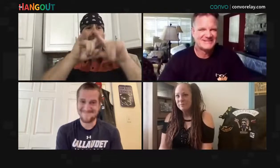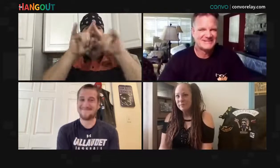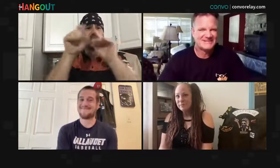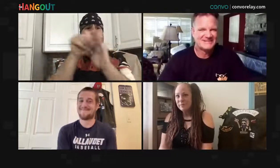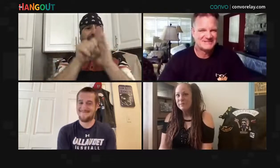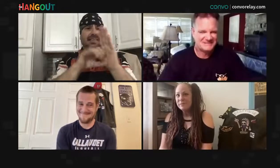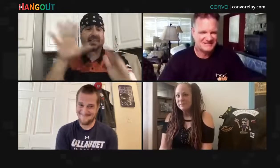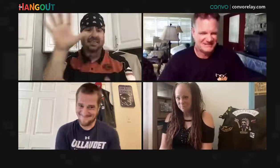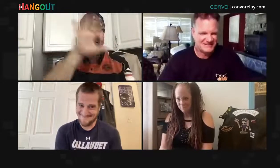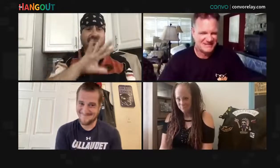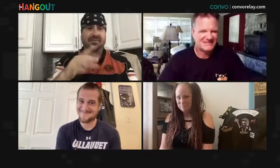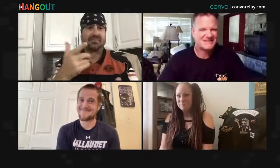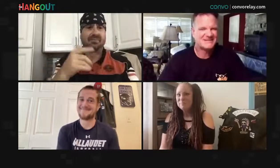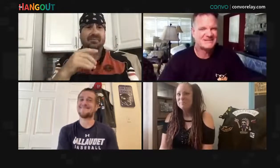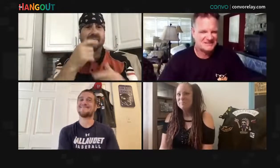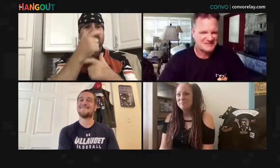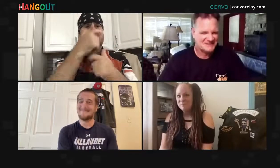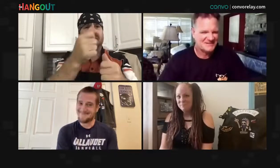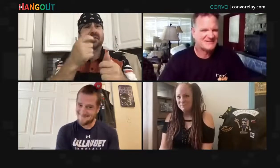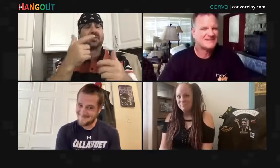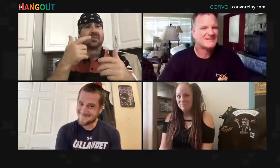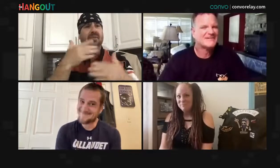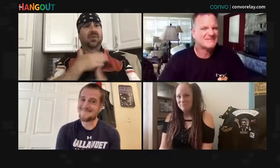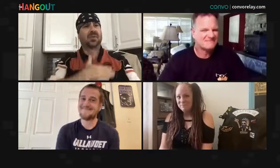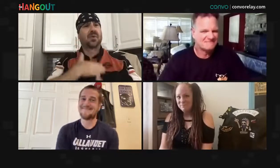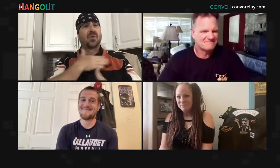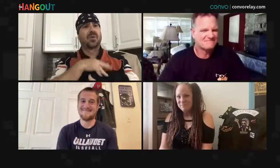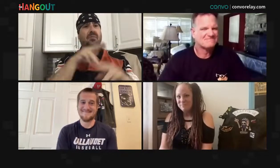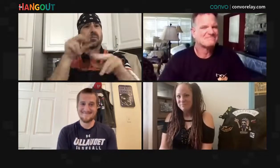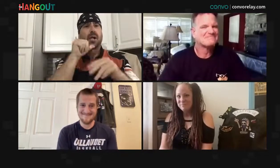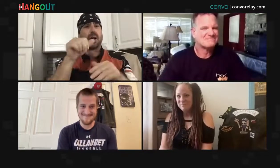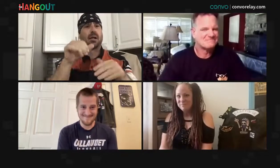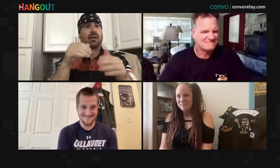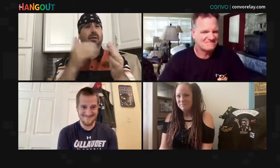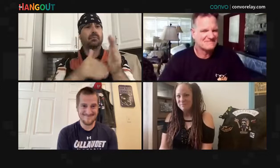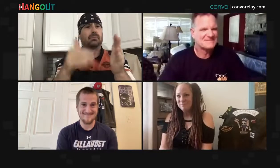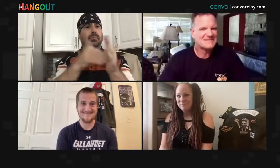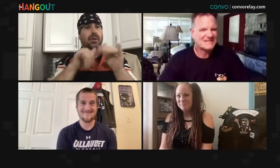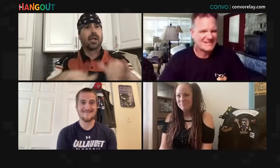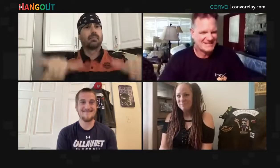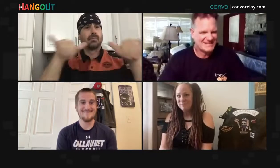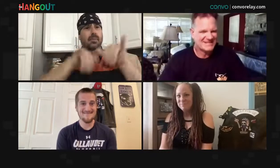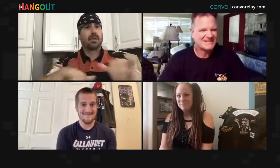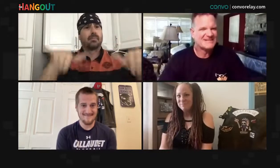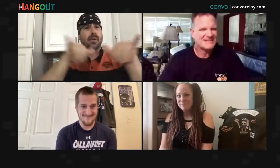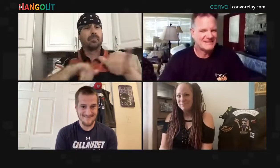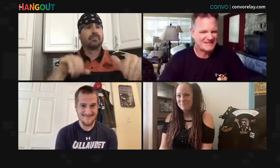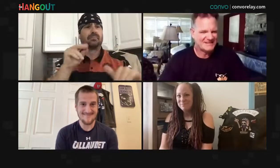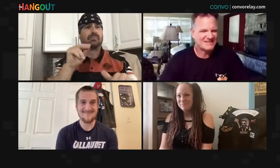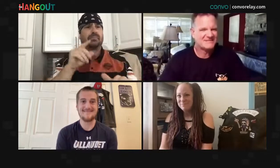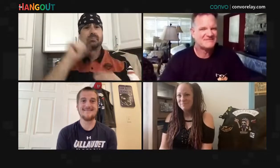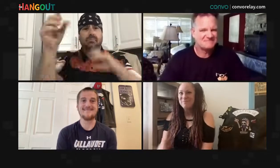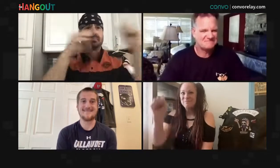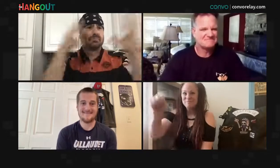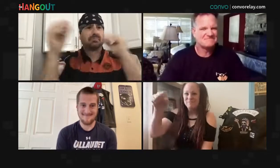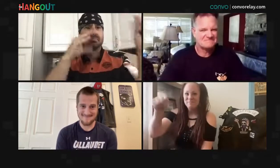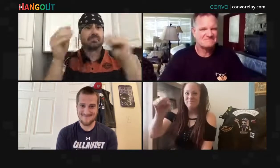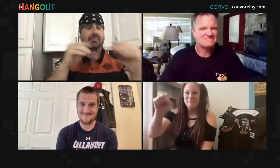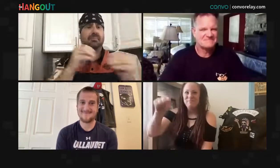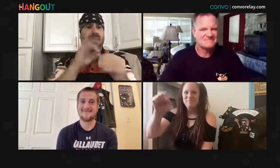mountains, animals. It's just very interesting to, and I enjoy seeing different states and not seeing the same